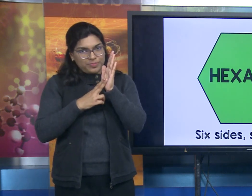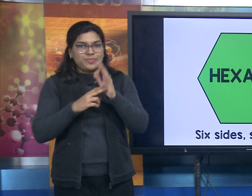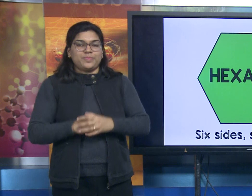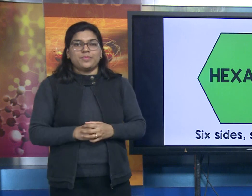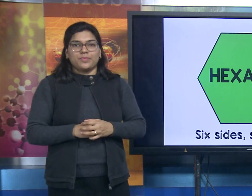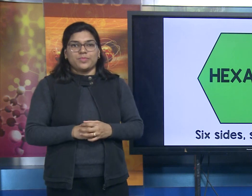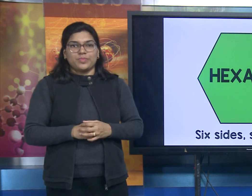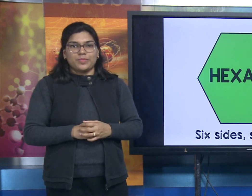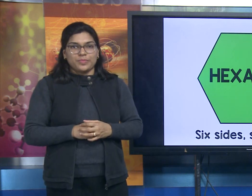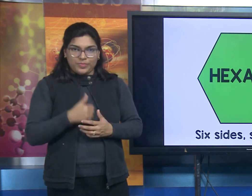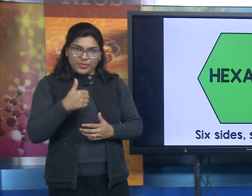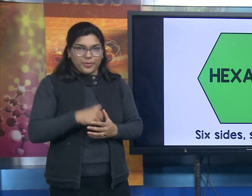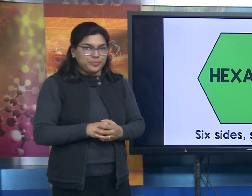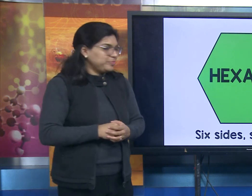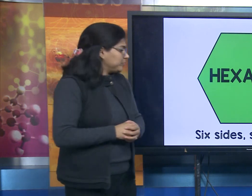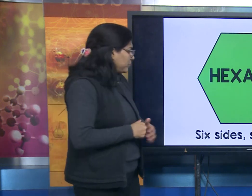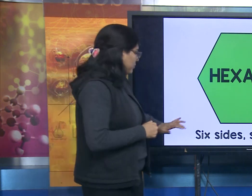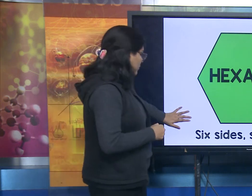is hexagon. Okay.